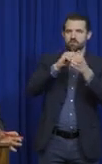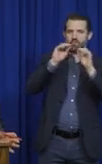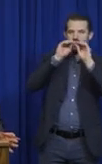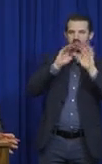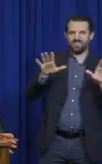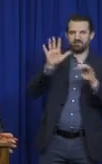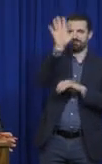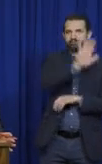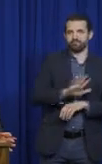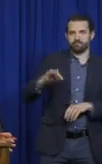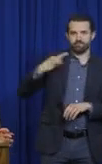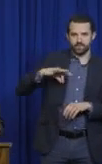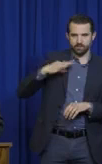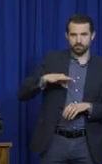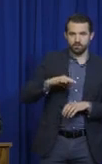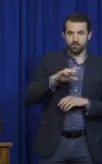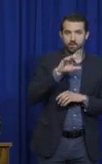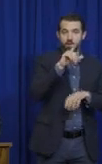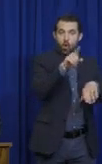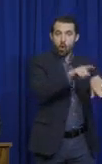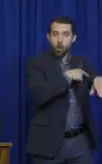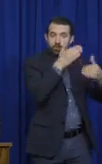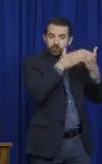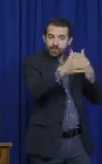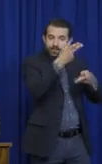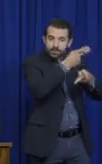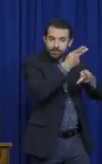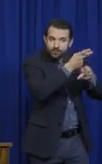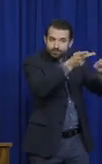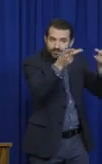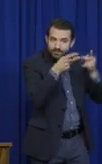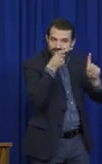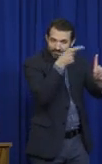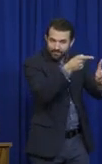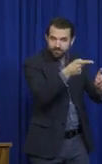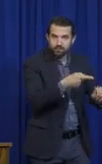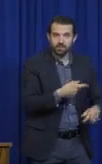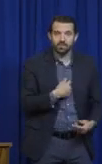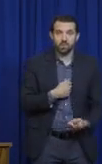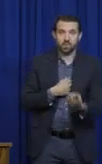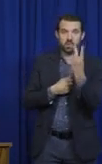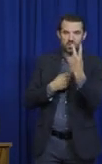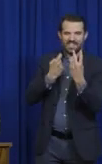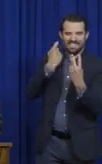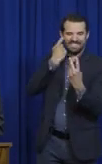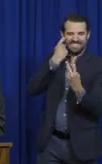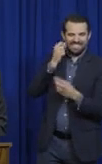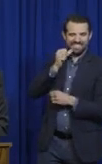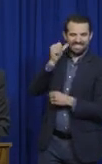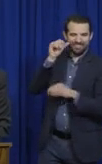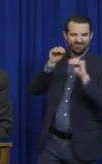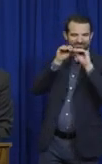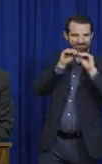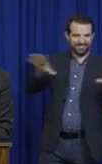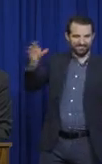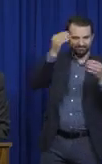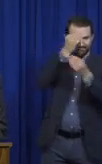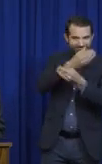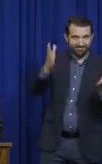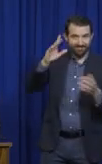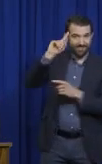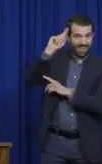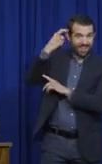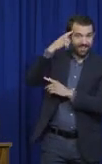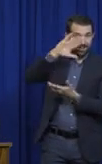in long-term care facilities, as well as two that I mentioned yesterday. So at the Augusta Center for Health and